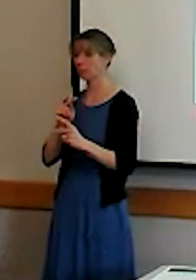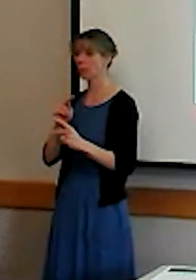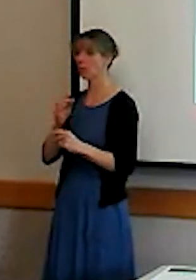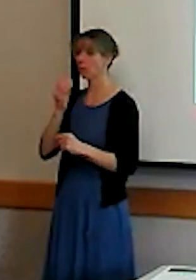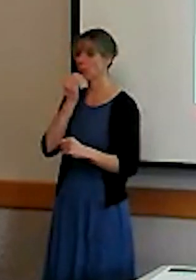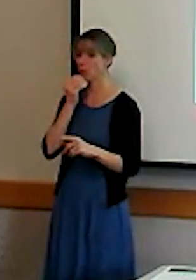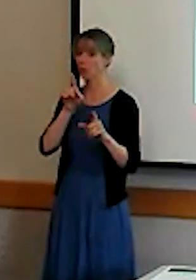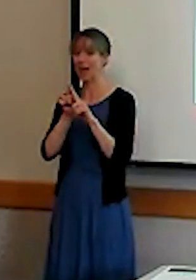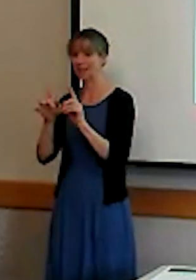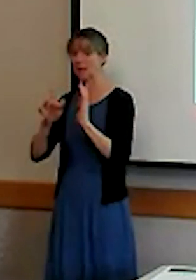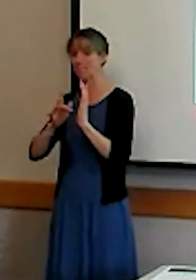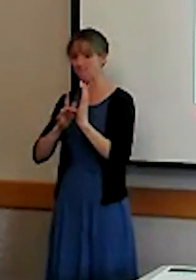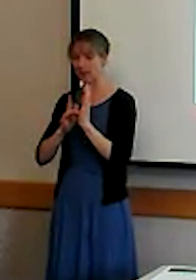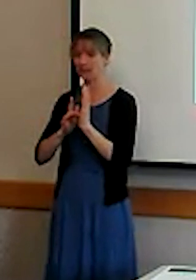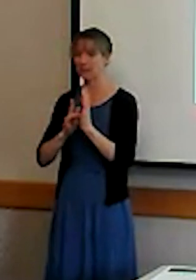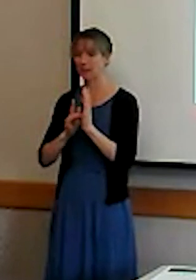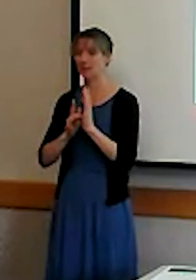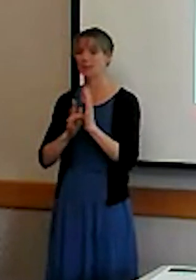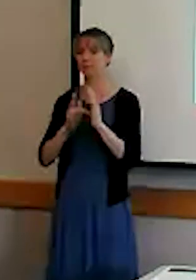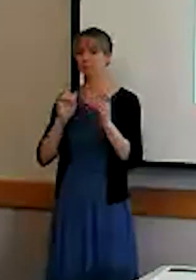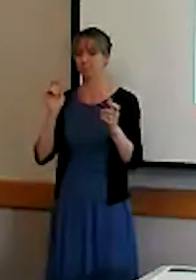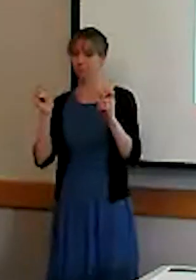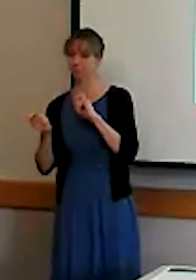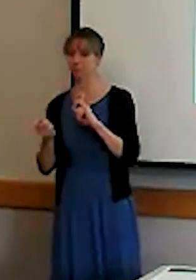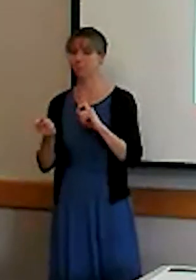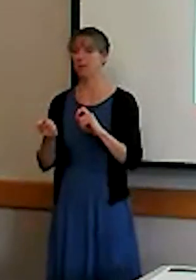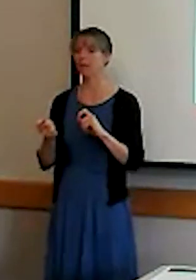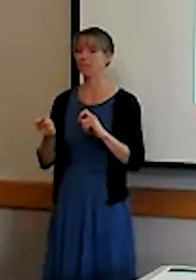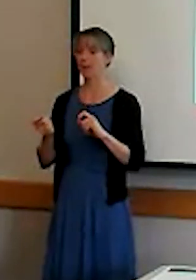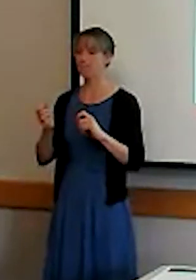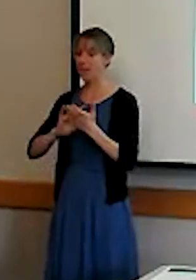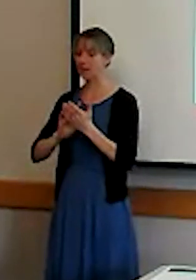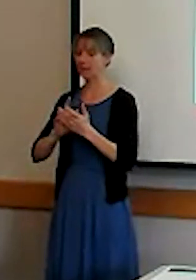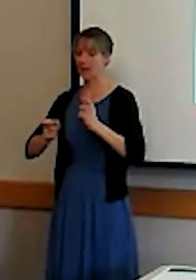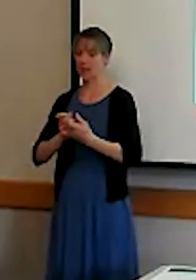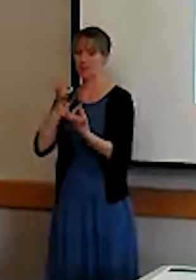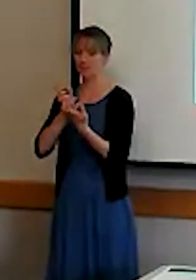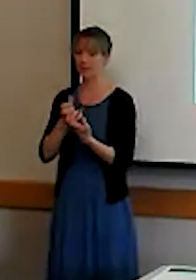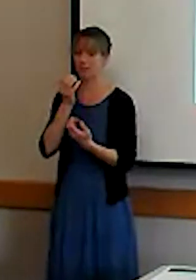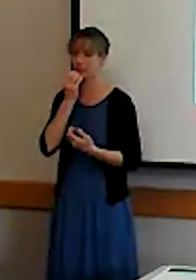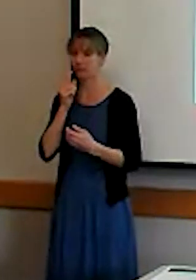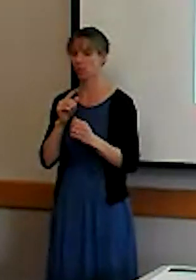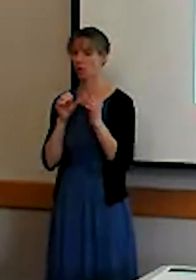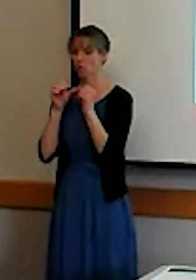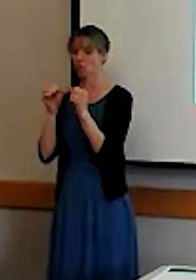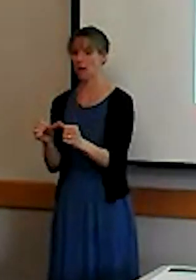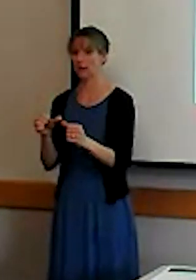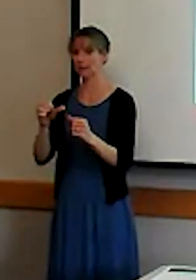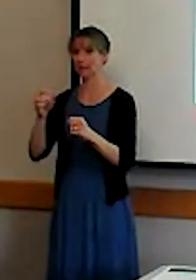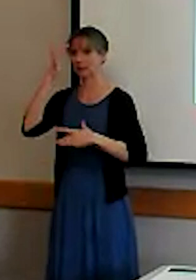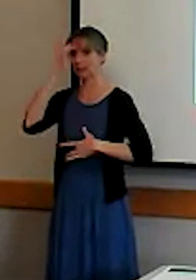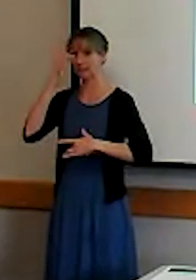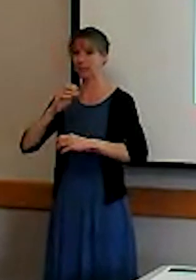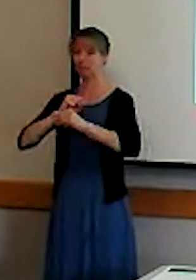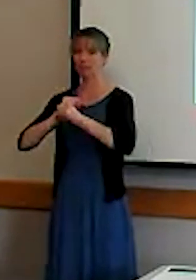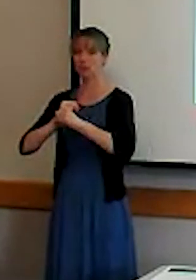as medicine movement, how home delivered meals, medically tailored meals can be really helpful for chronic disease prevention,